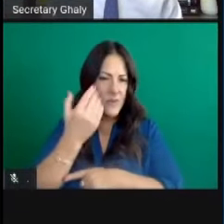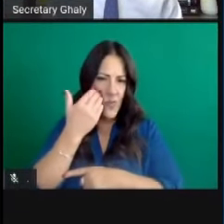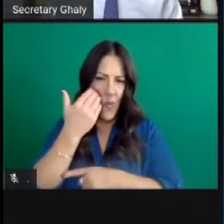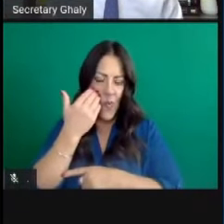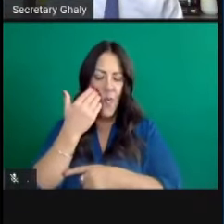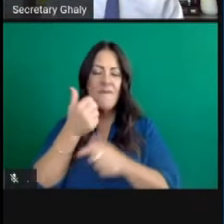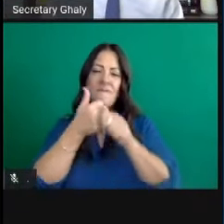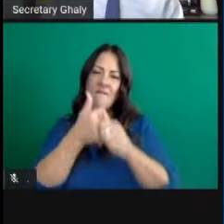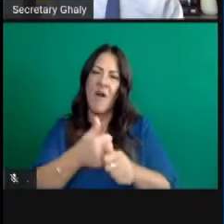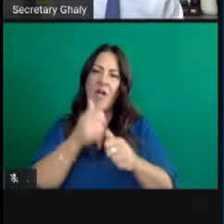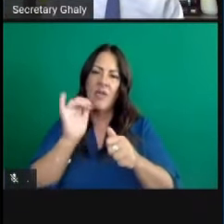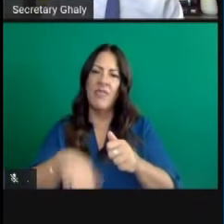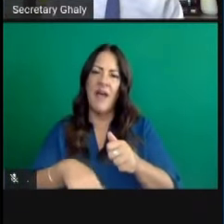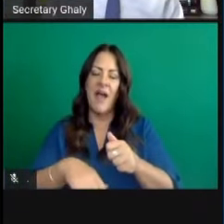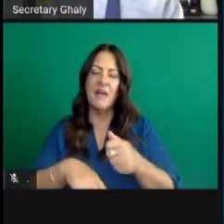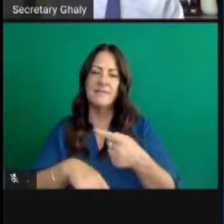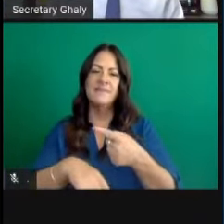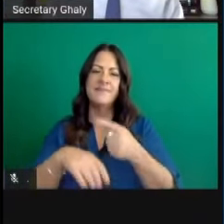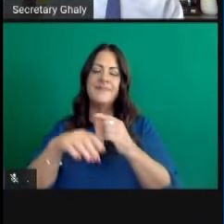as an opportunity to visit